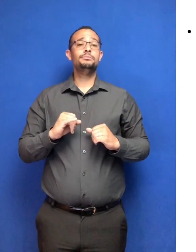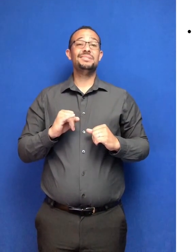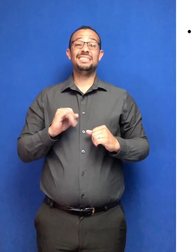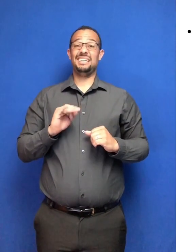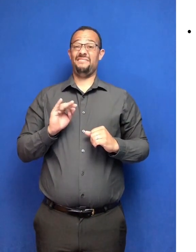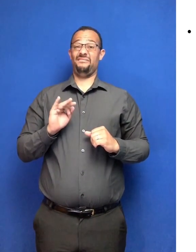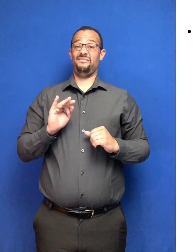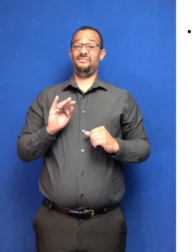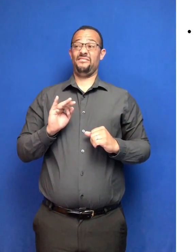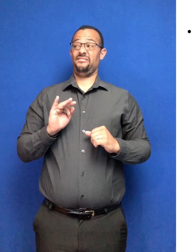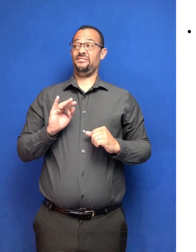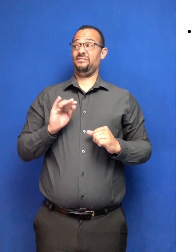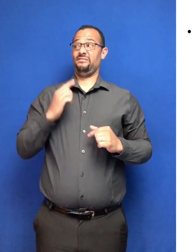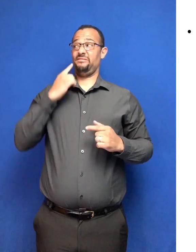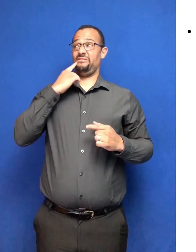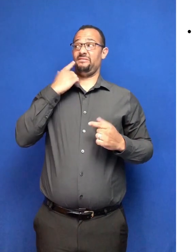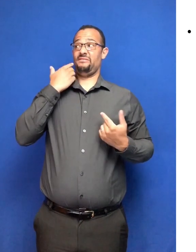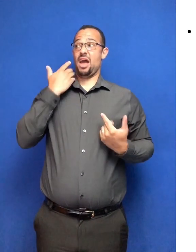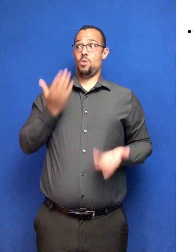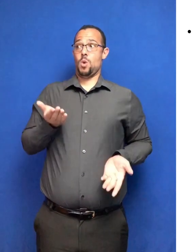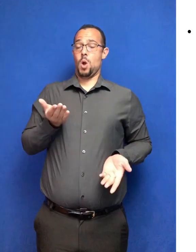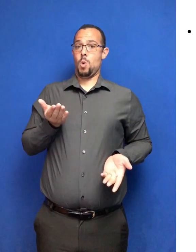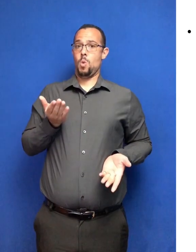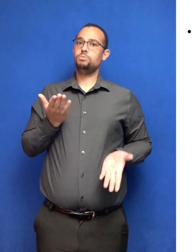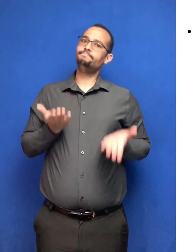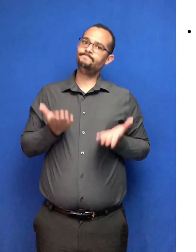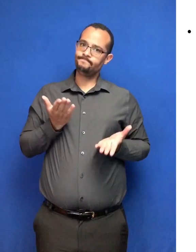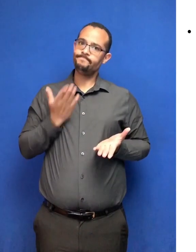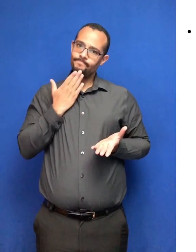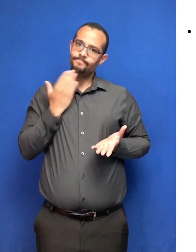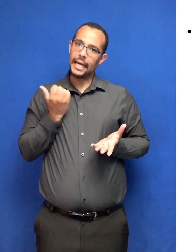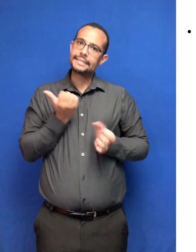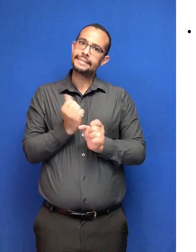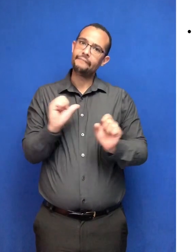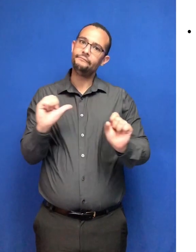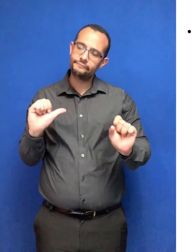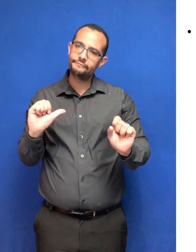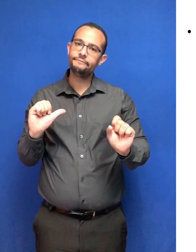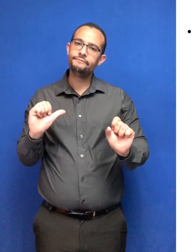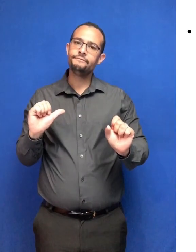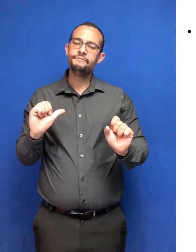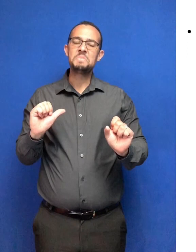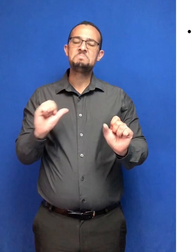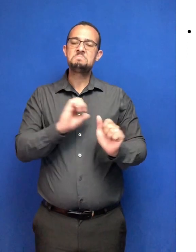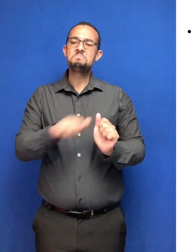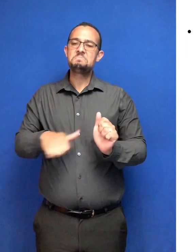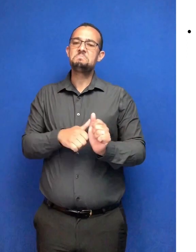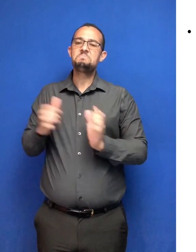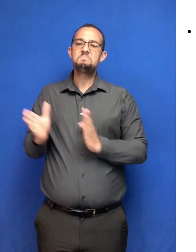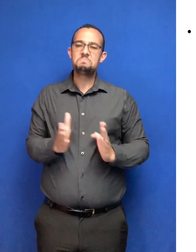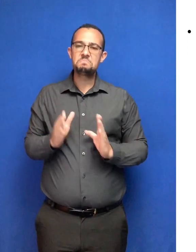option to just plan on the safe side and plan on going to a